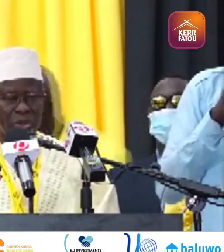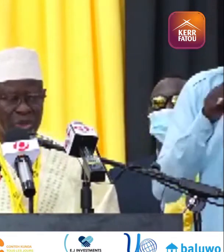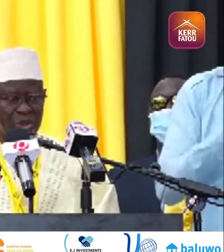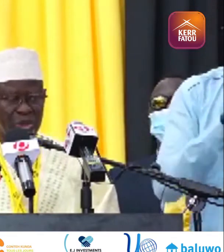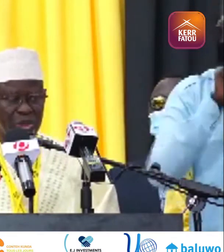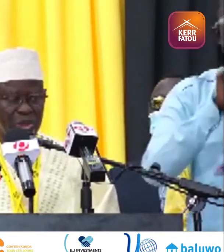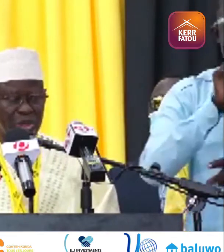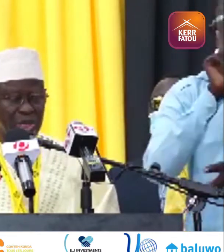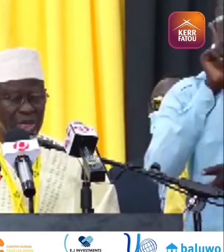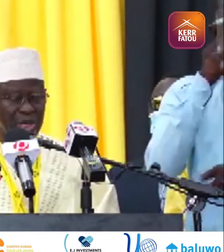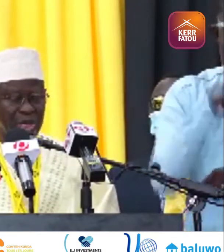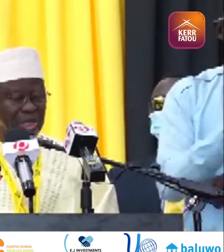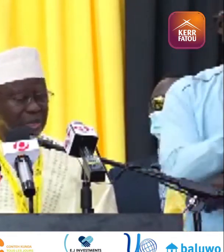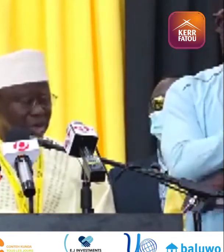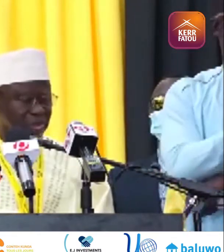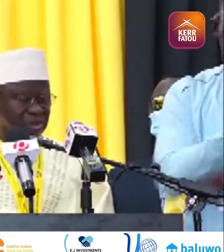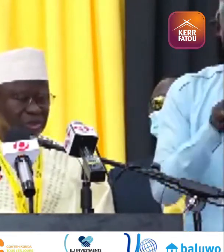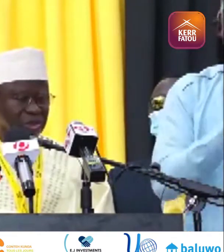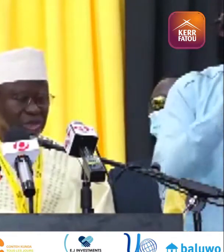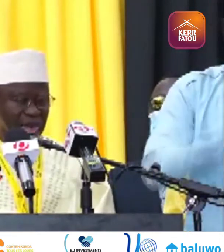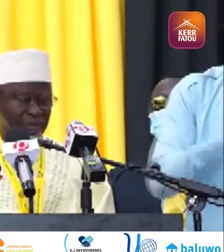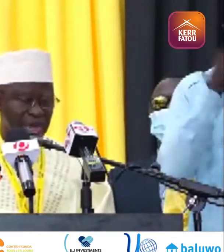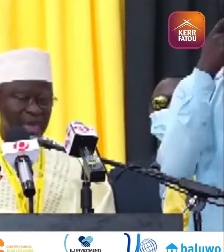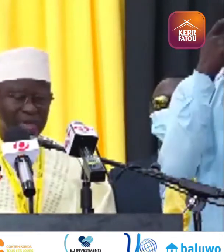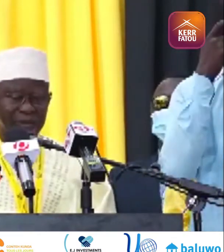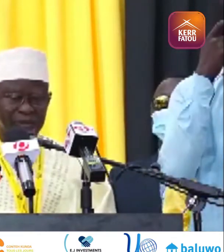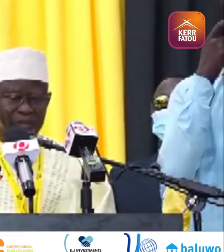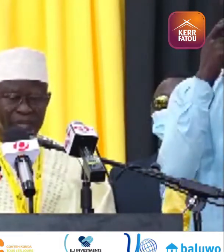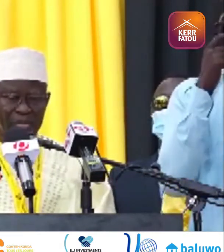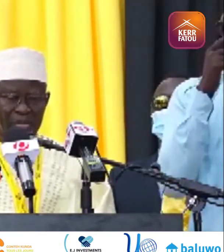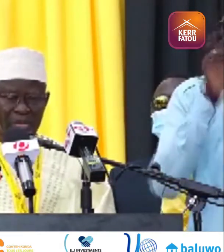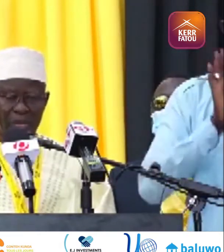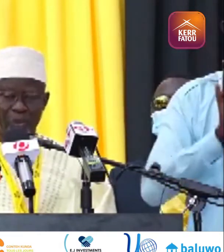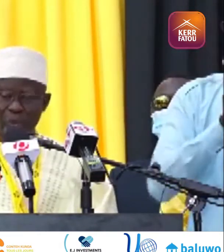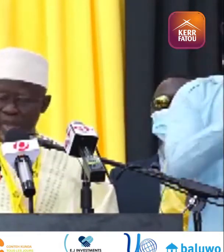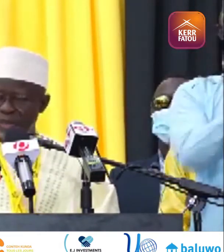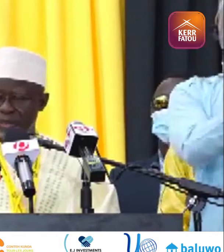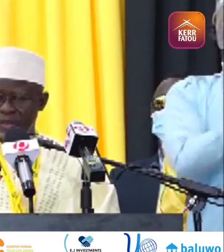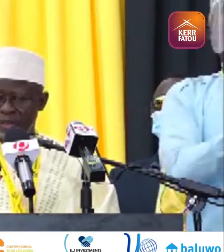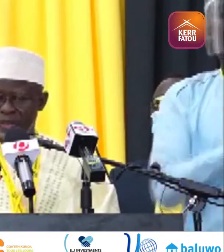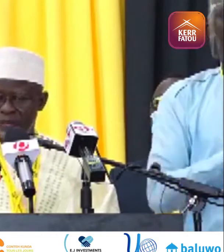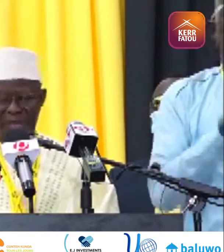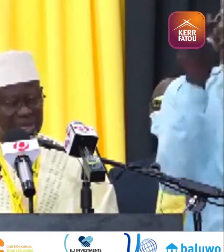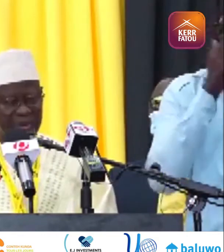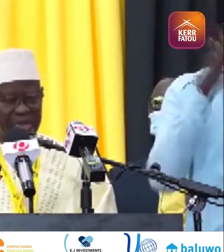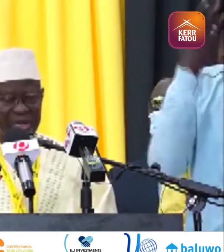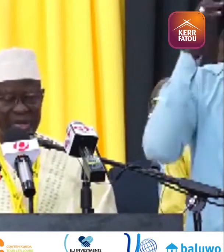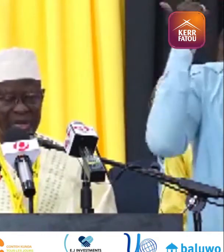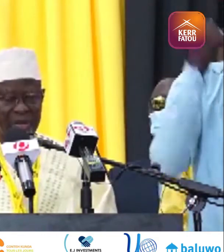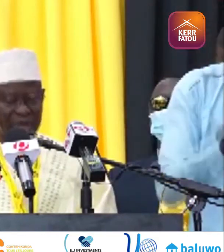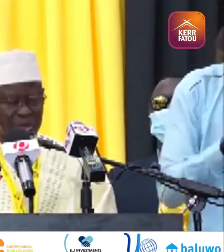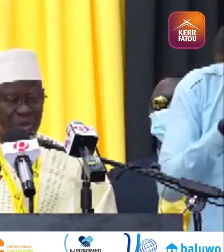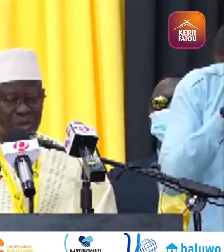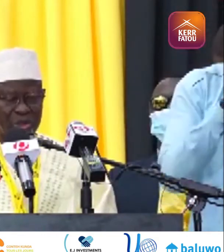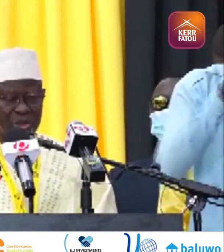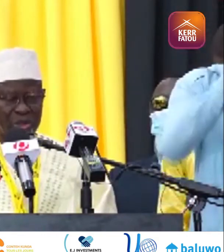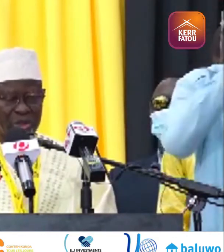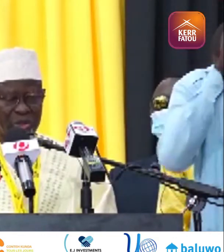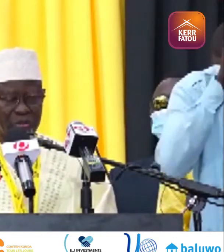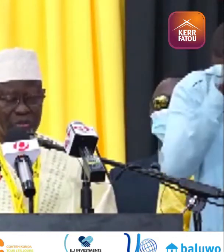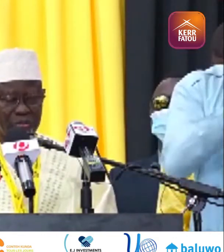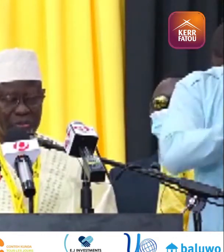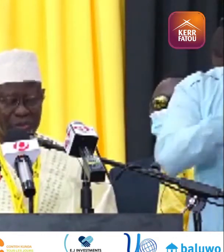also did not lag behind. Went Brikama, West